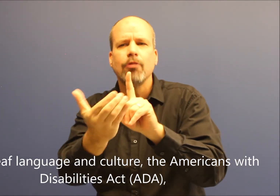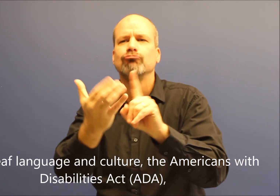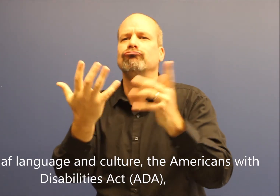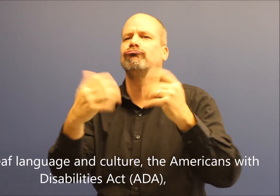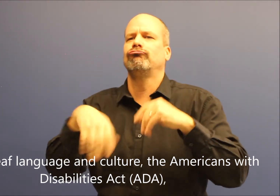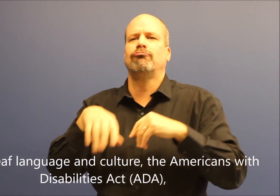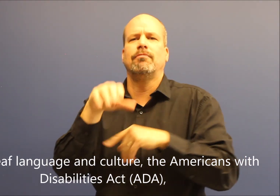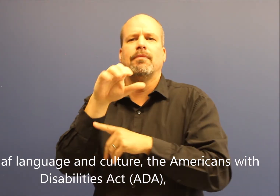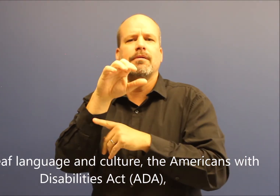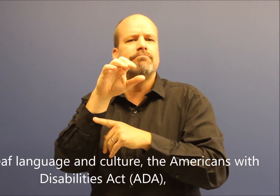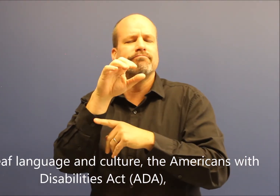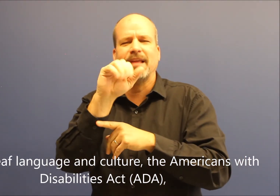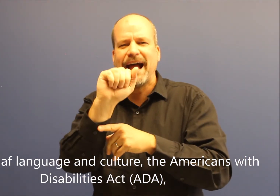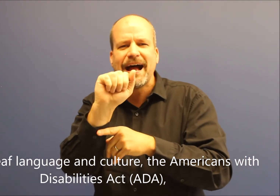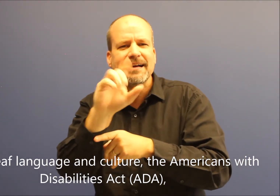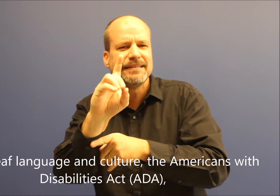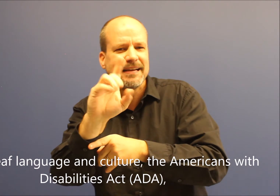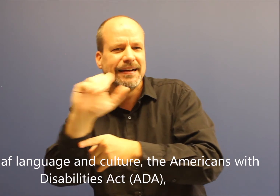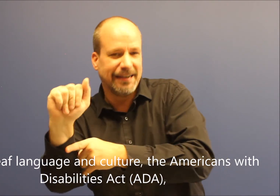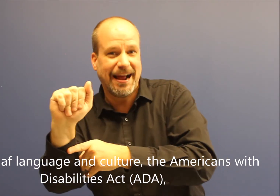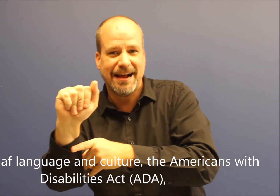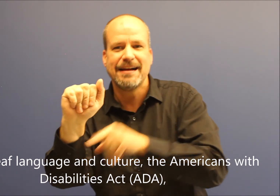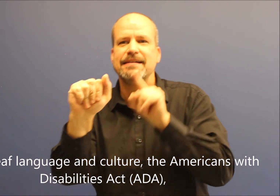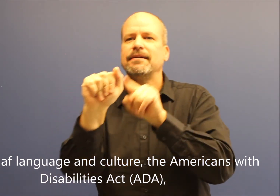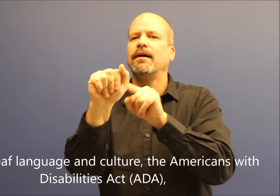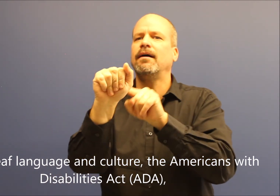culture, the Americans with Disabilities Act,